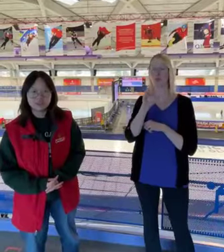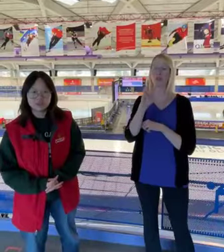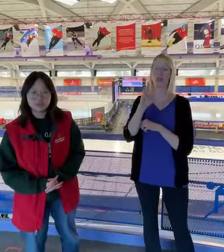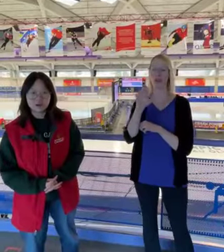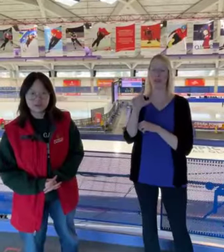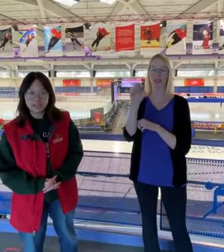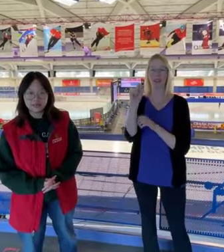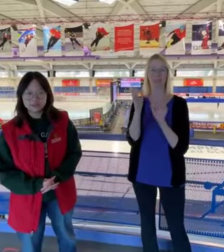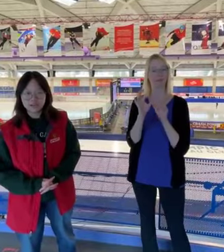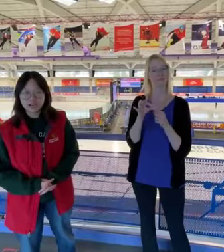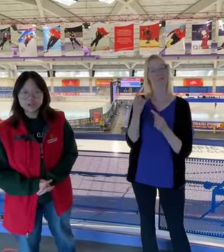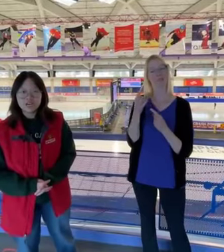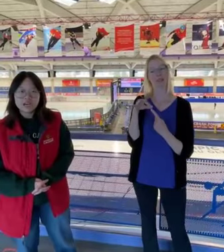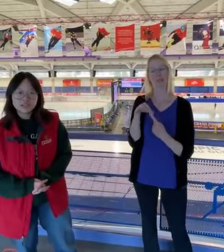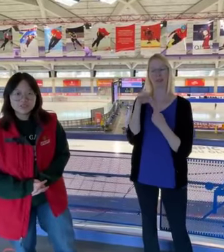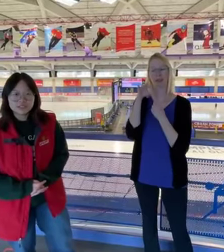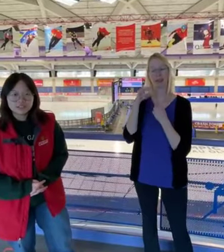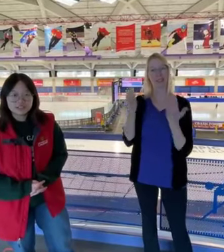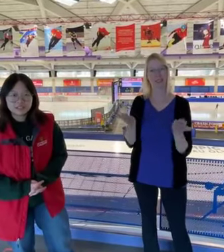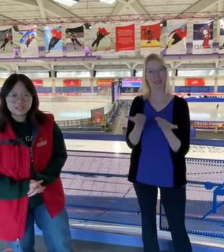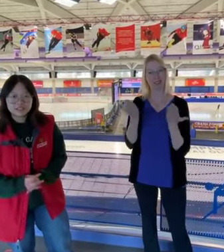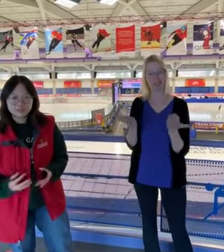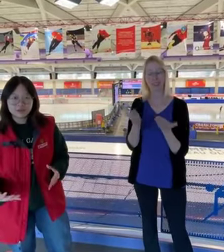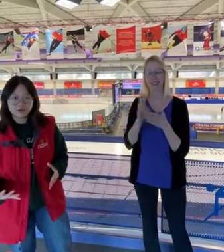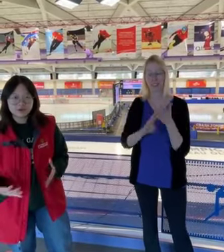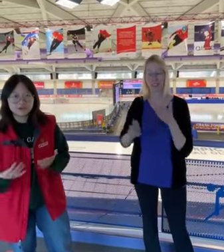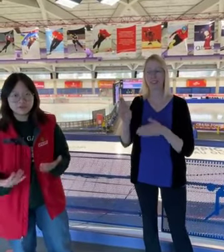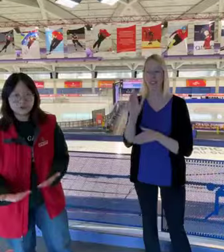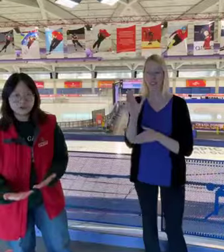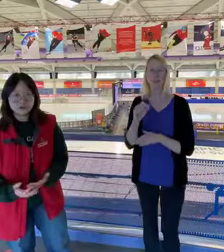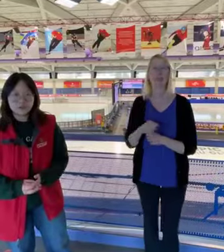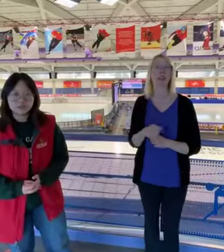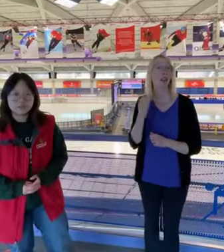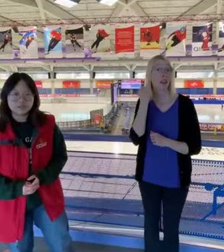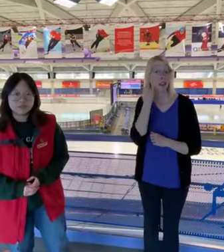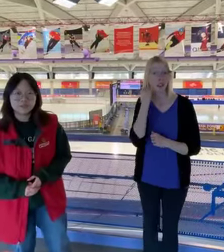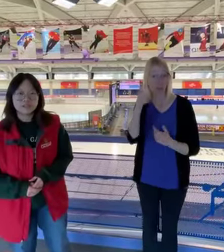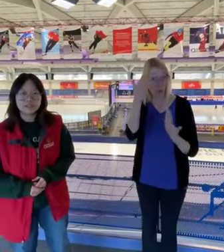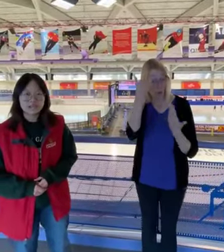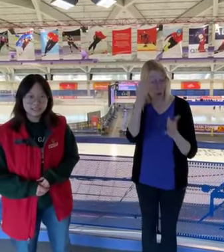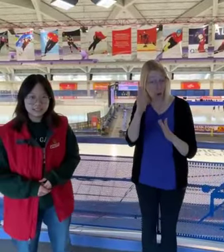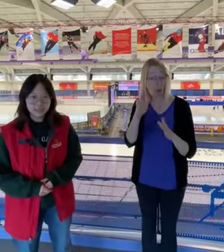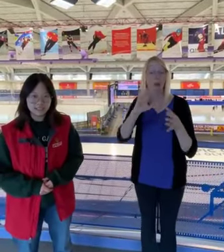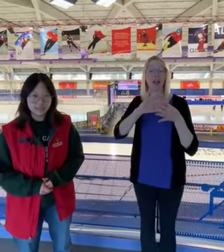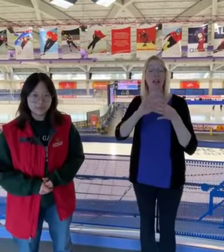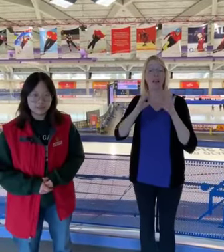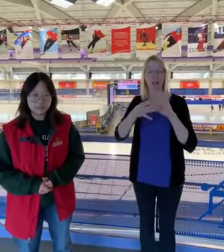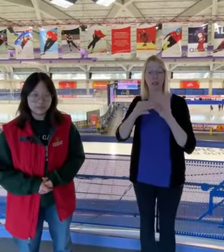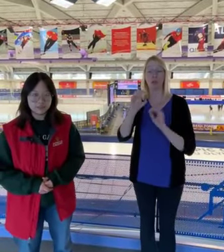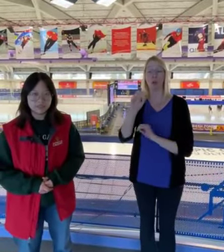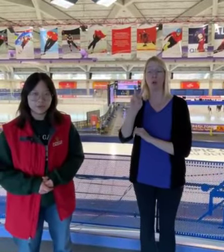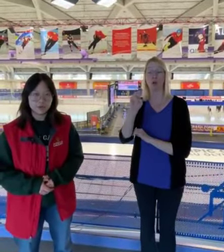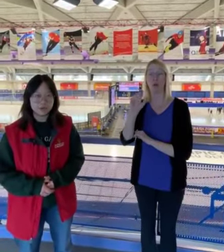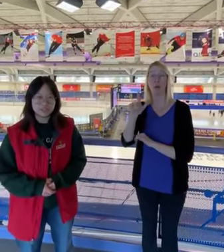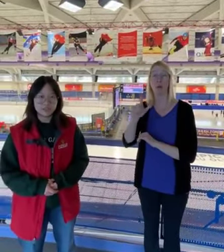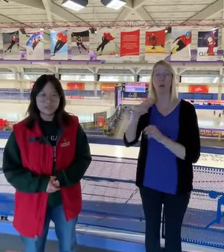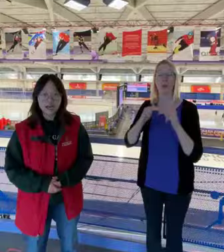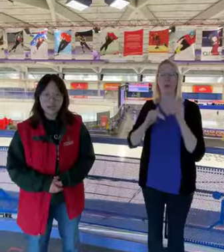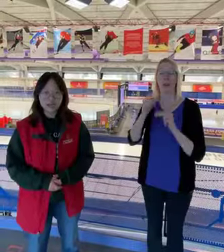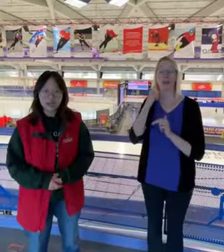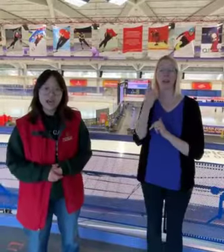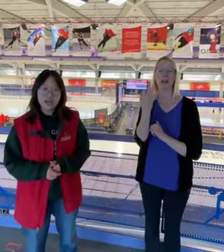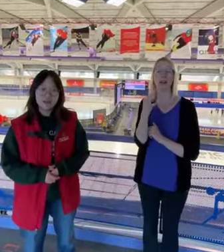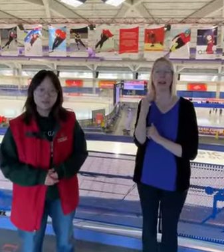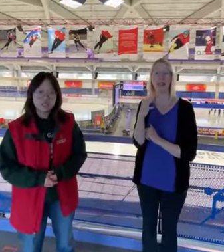is attached to our campus grounds. So essentially the Olympic Oval, if you aren't aware, was built for the 1988 Winter Olympics that were hosted